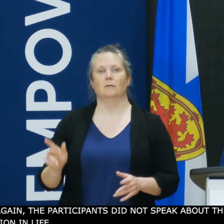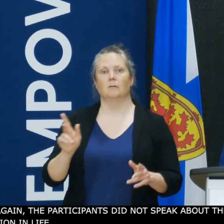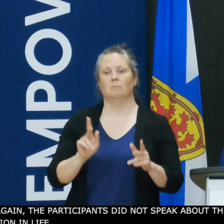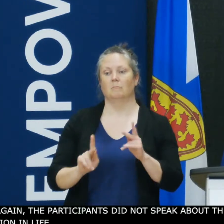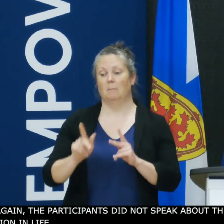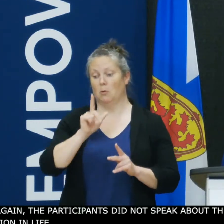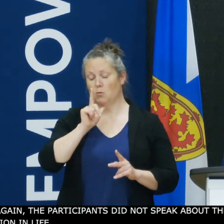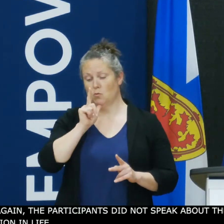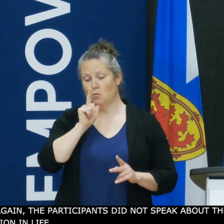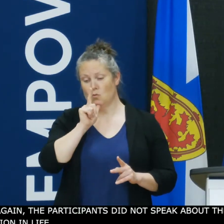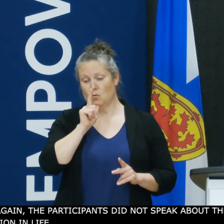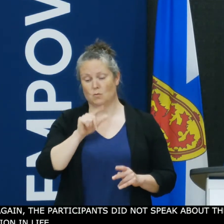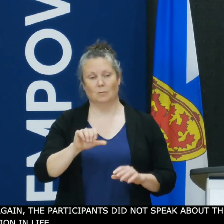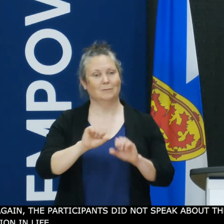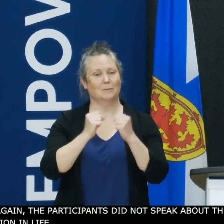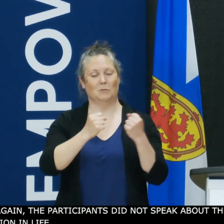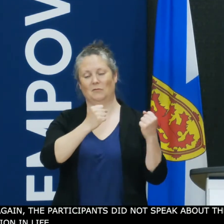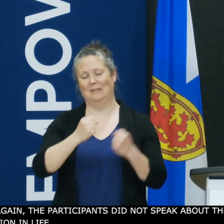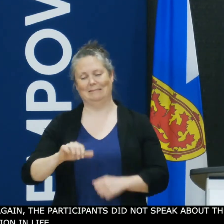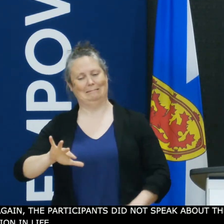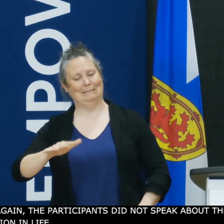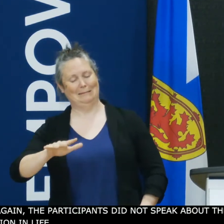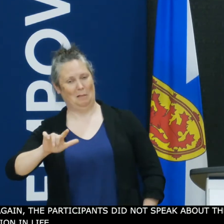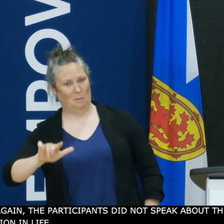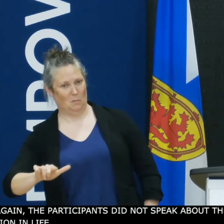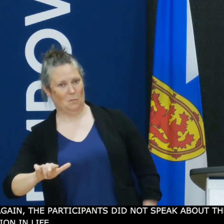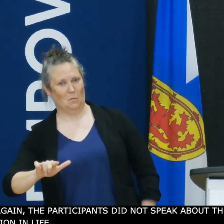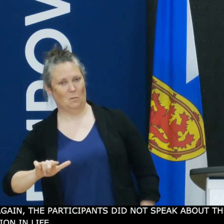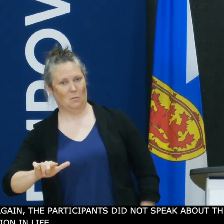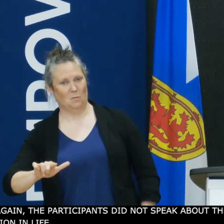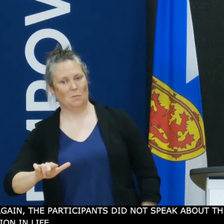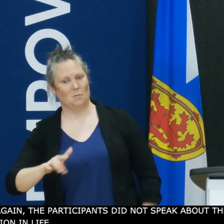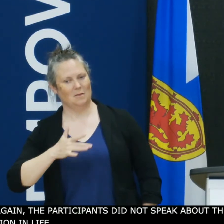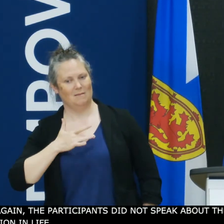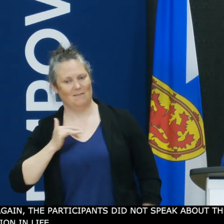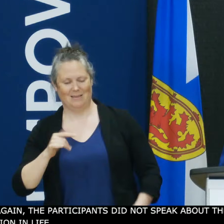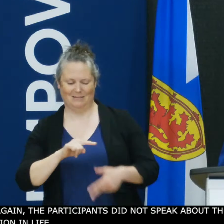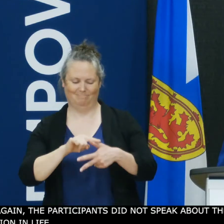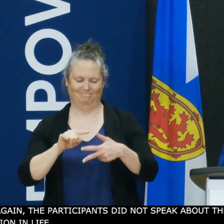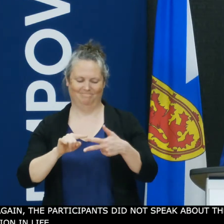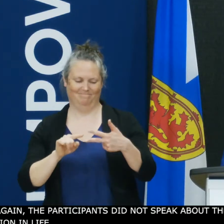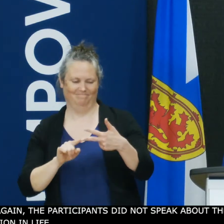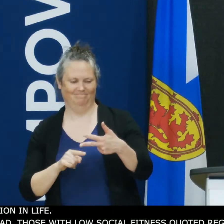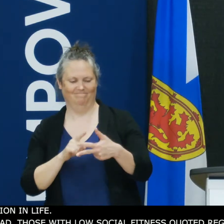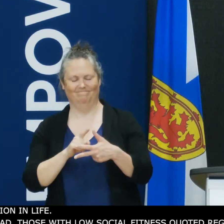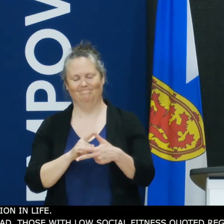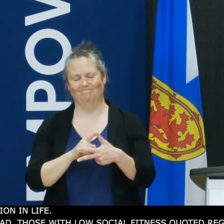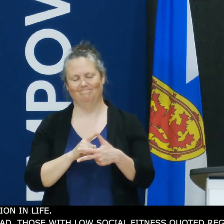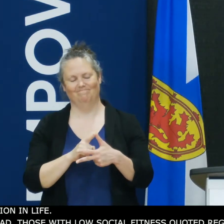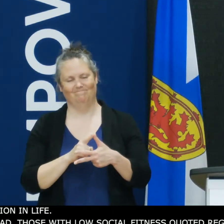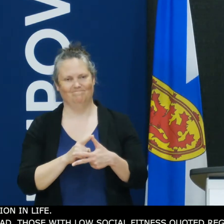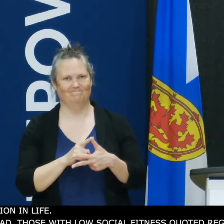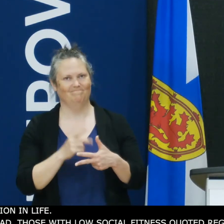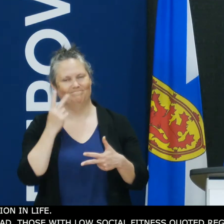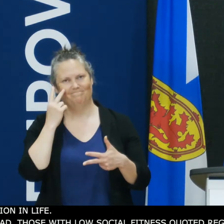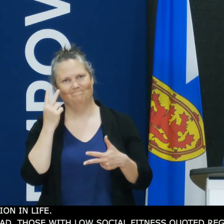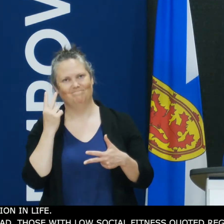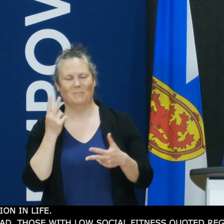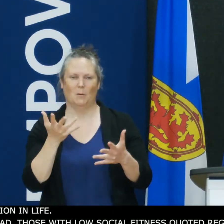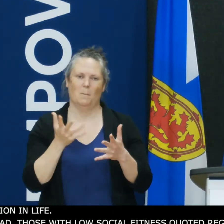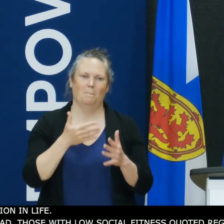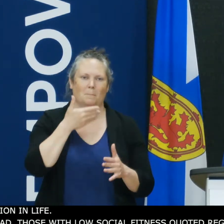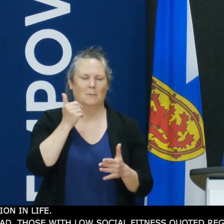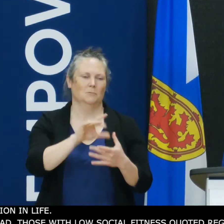quoted regrets that fit into 3 categories. 1, they regretted not building better relationships with their family and their